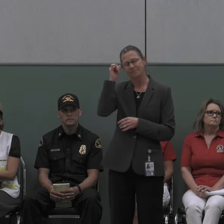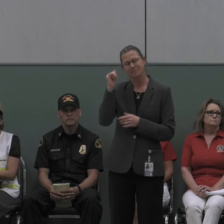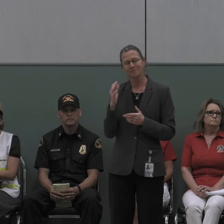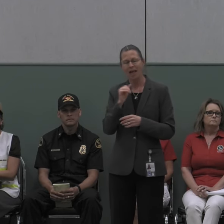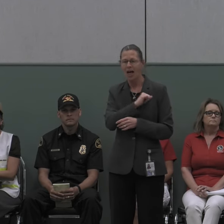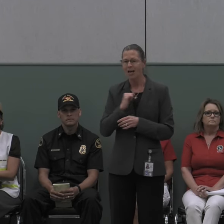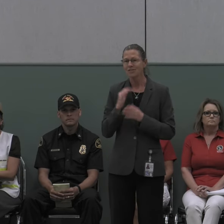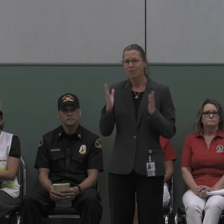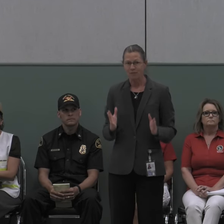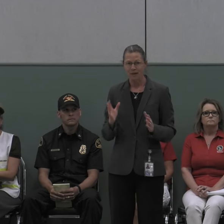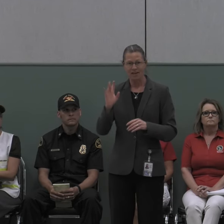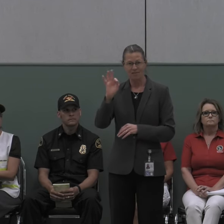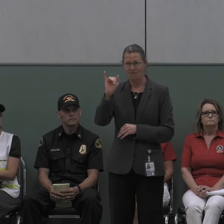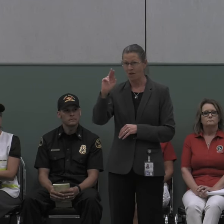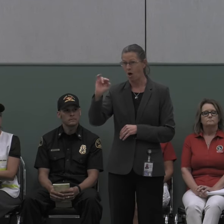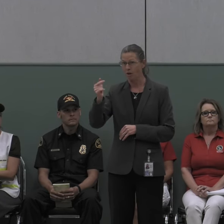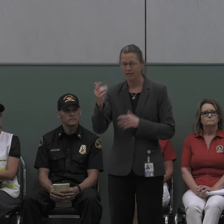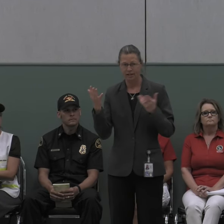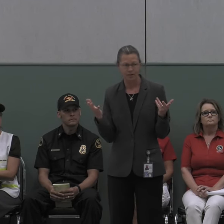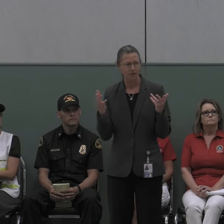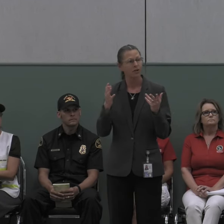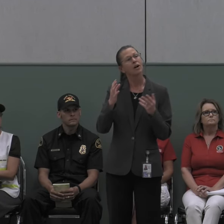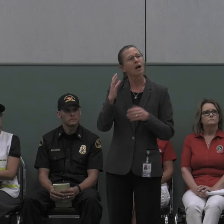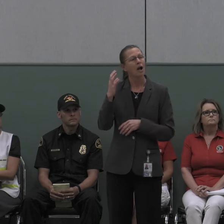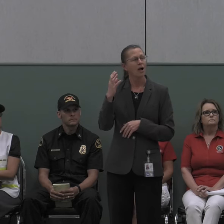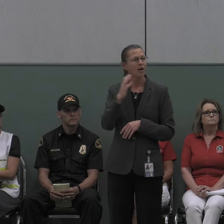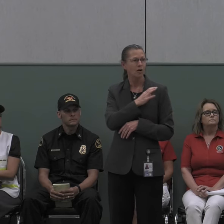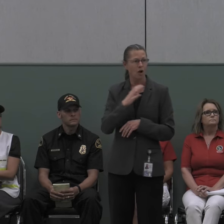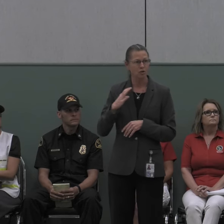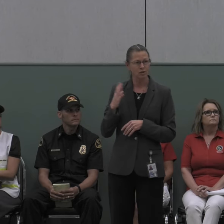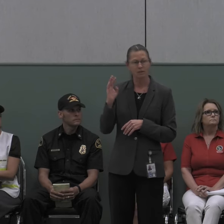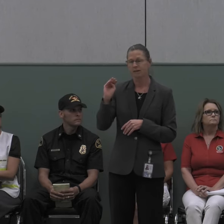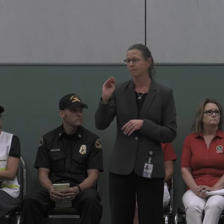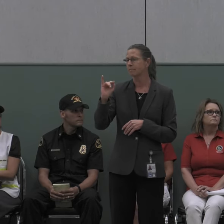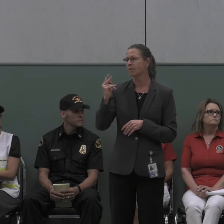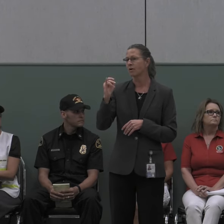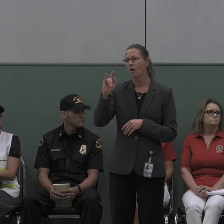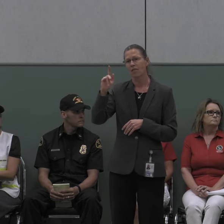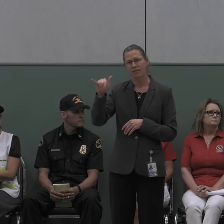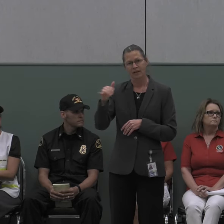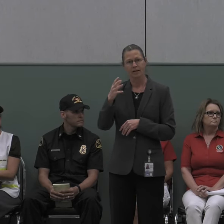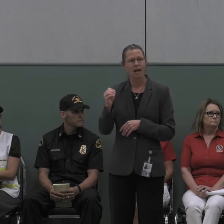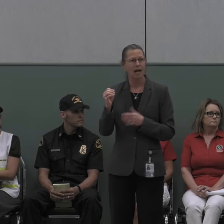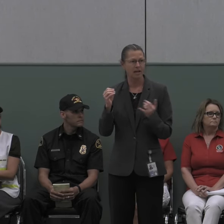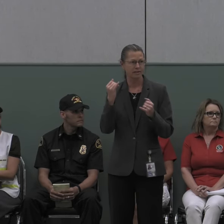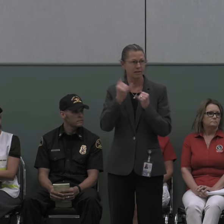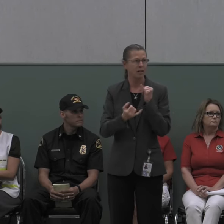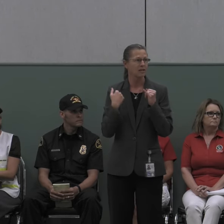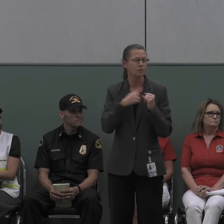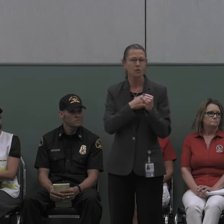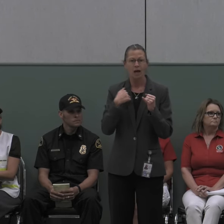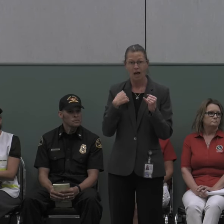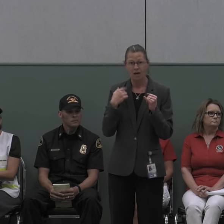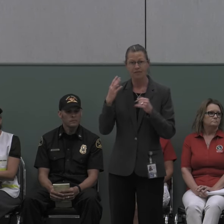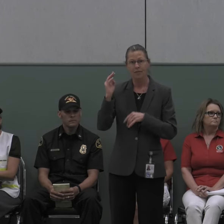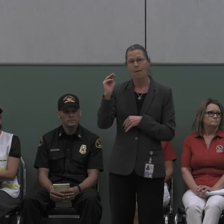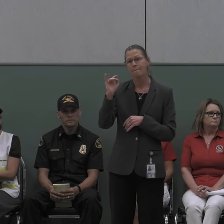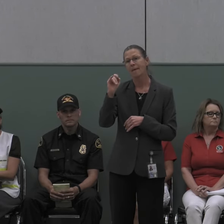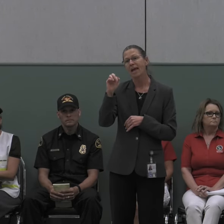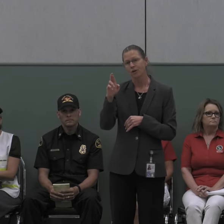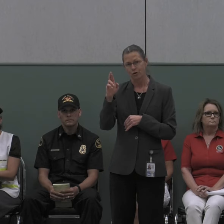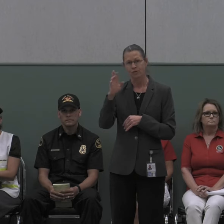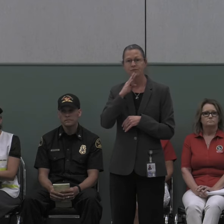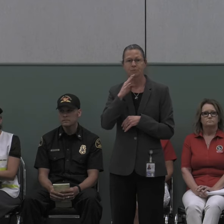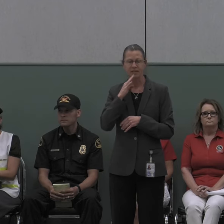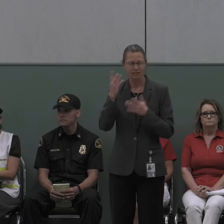from Shannon Grove's office, Congressman McCarthy's representative, and lastly, we'll have our mayor to speak to close out the session.